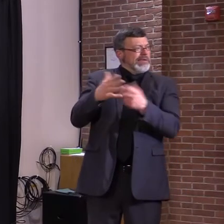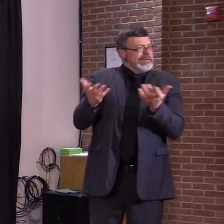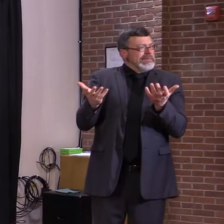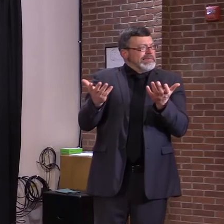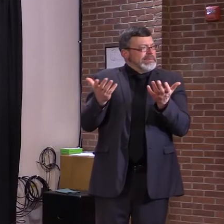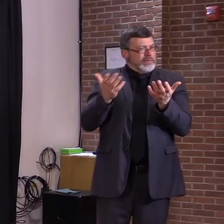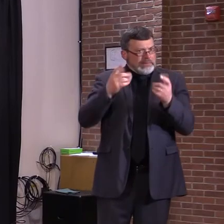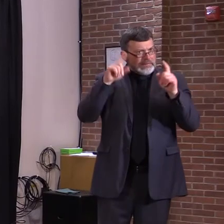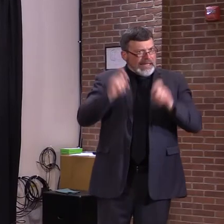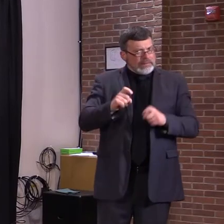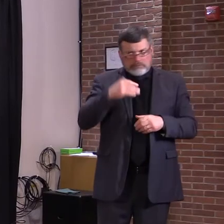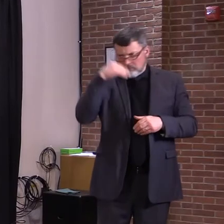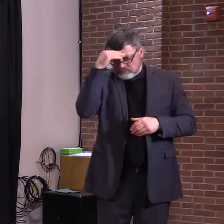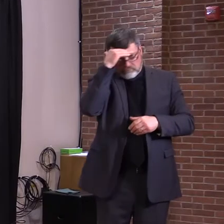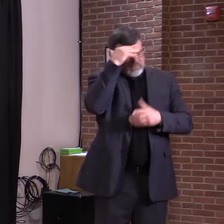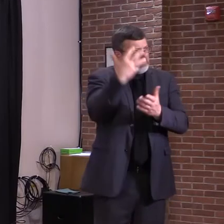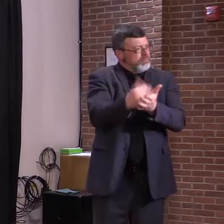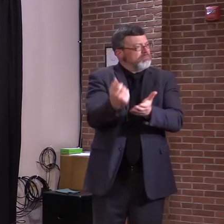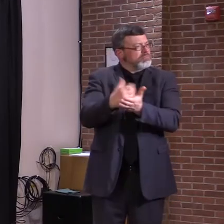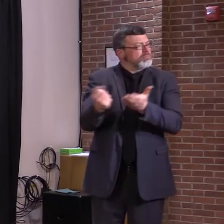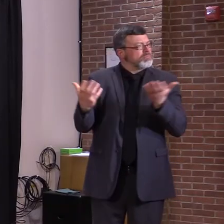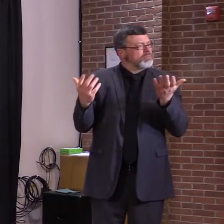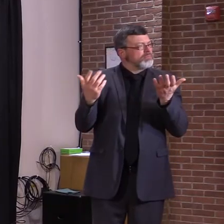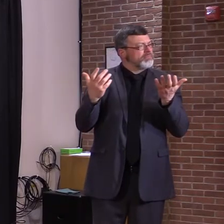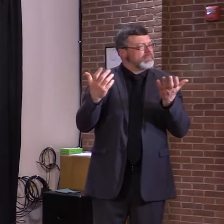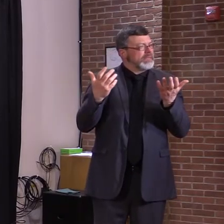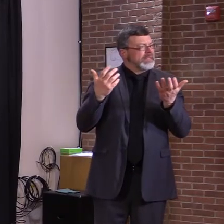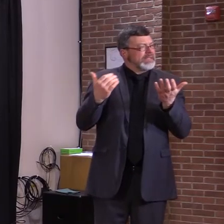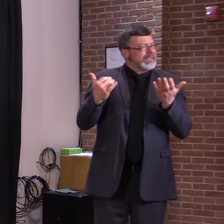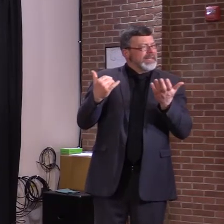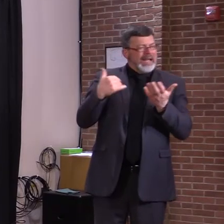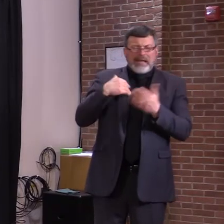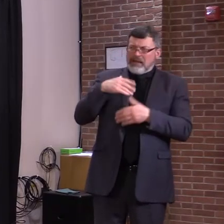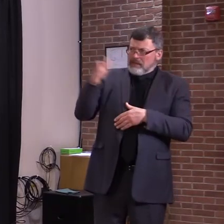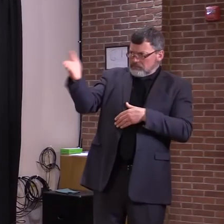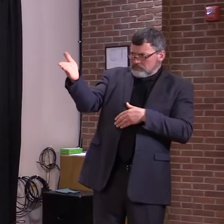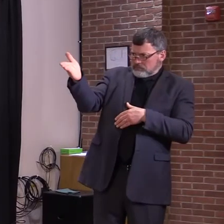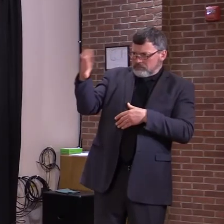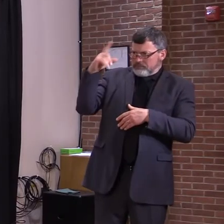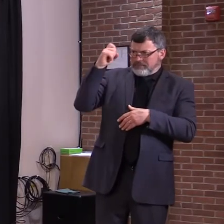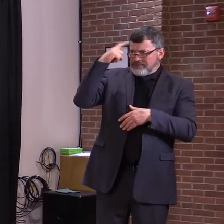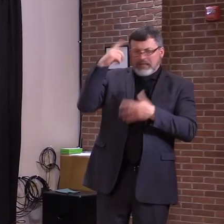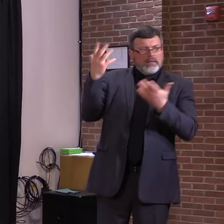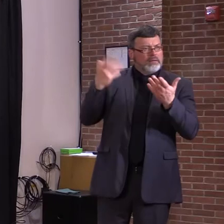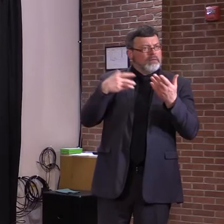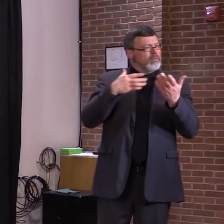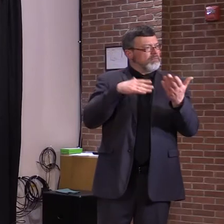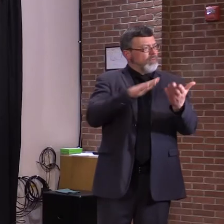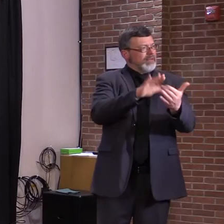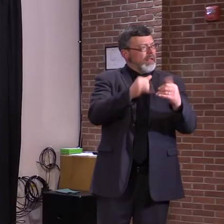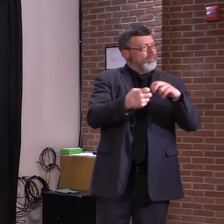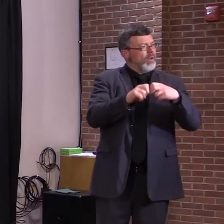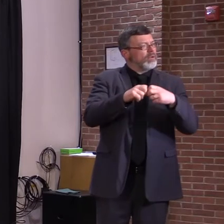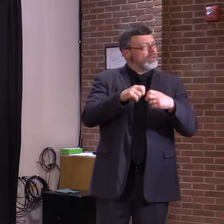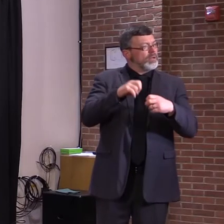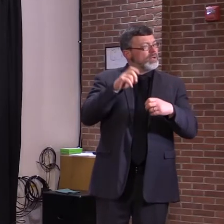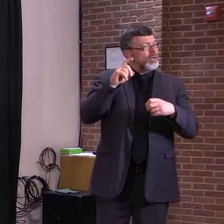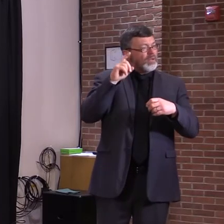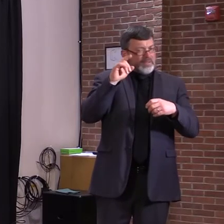testing. What does the state, how does the state plan to address that for our community, but also for other communities in the state?